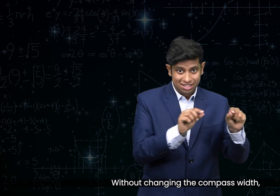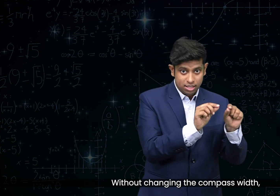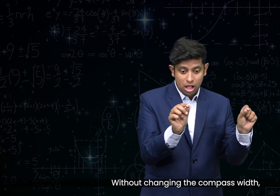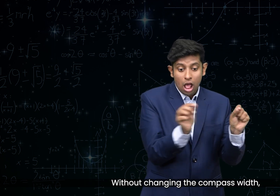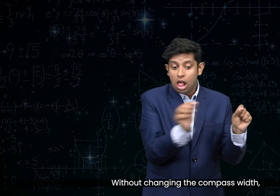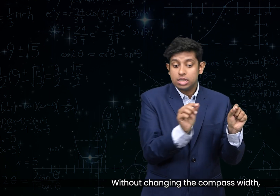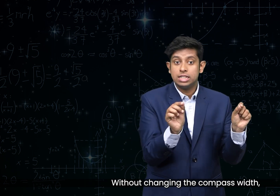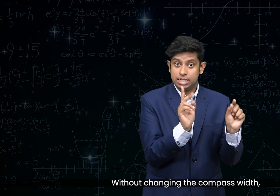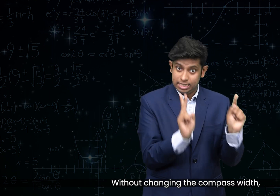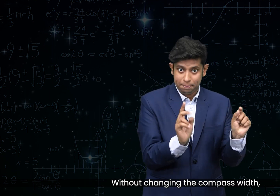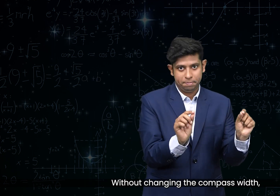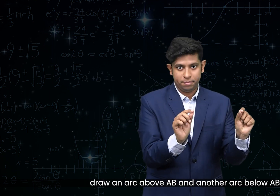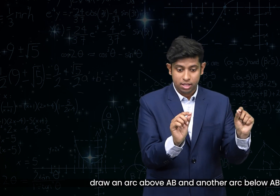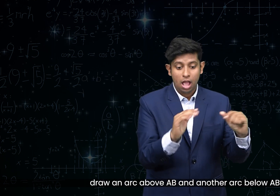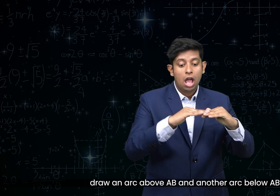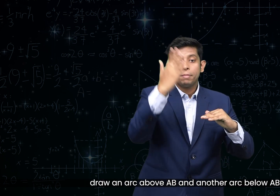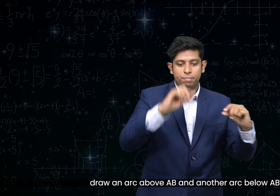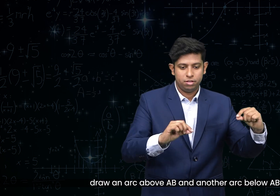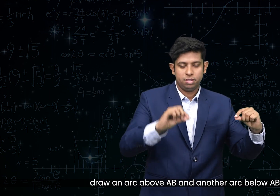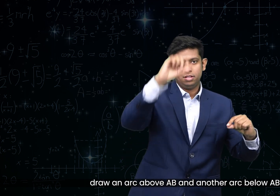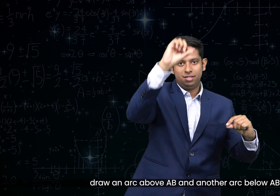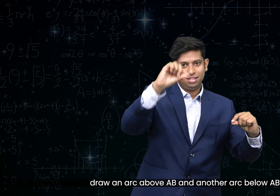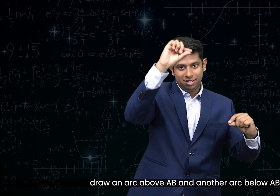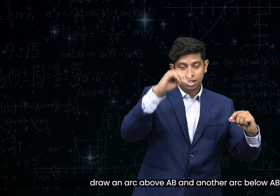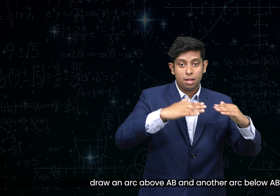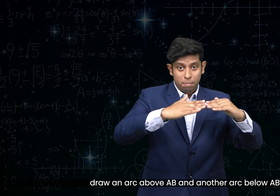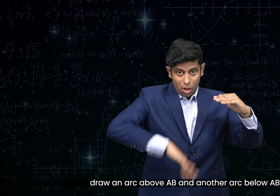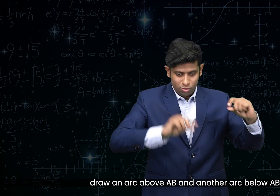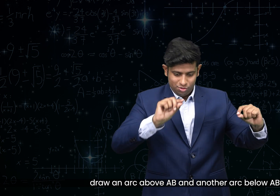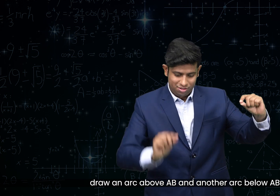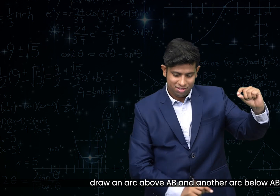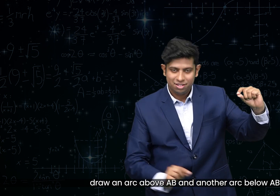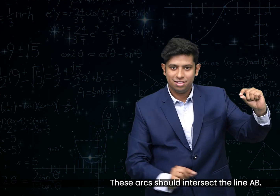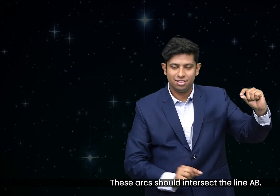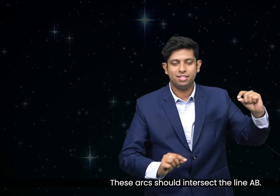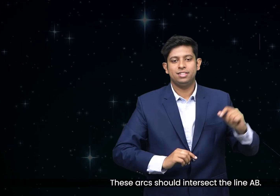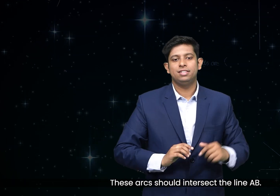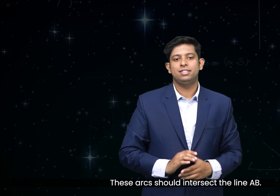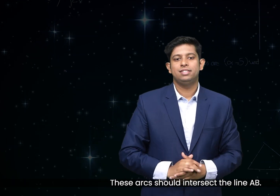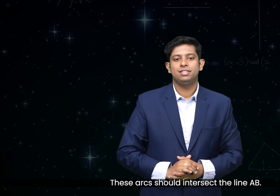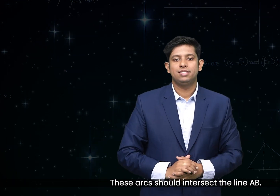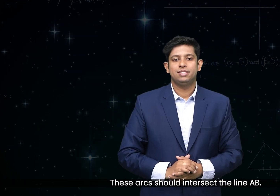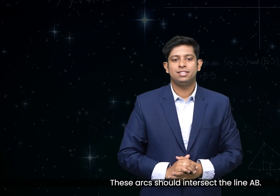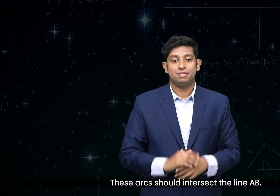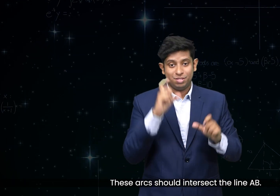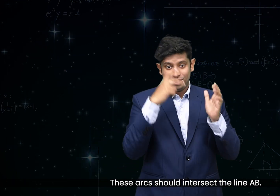Without changing the compass width, draw an arc above AB and another arc below AB. These arcs should intersect the line AB.